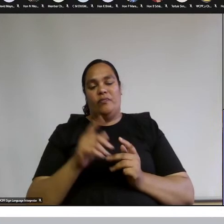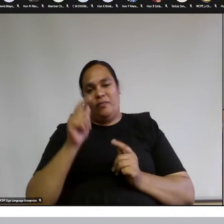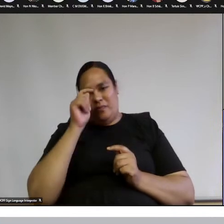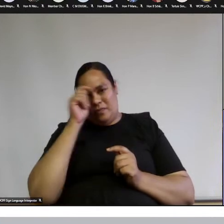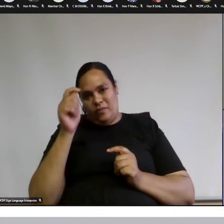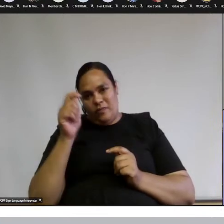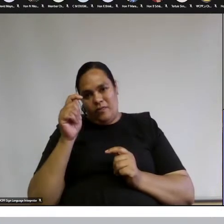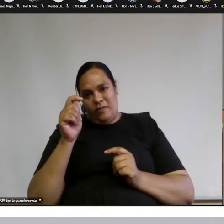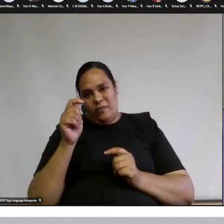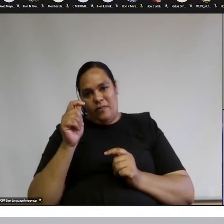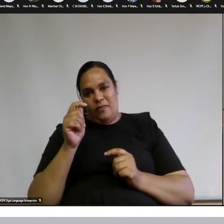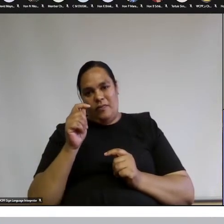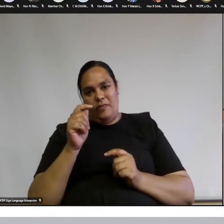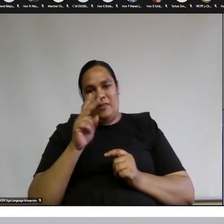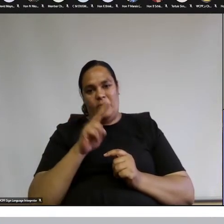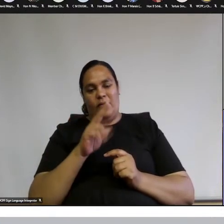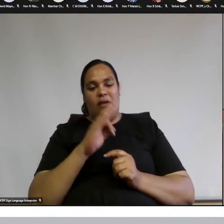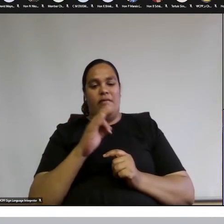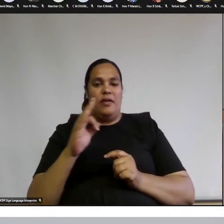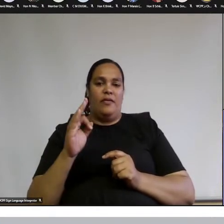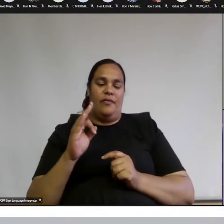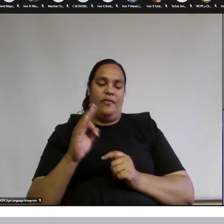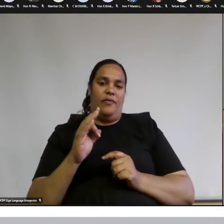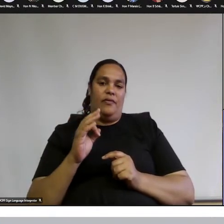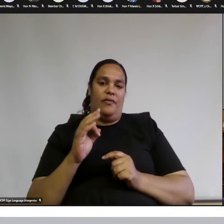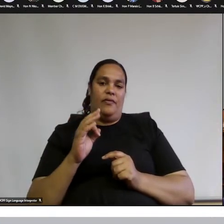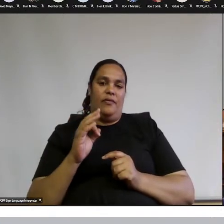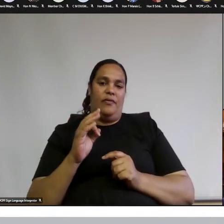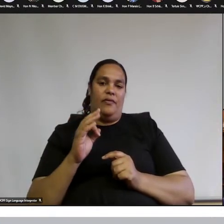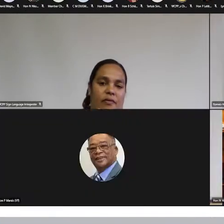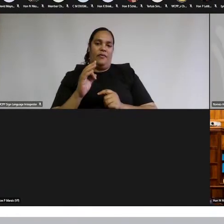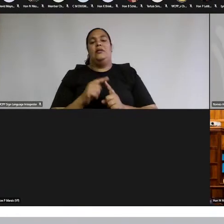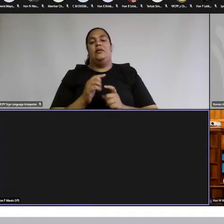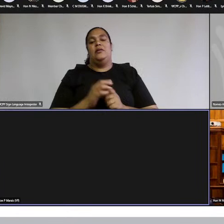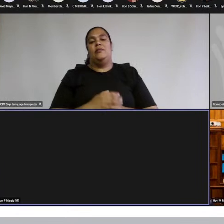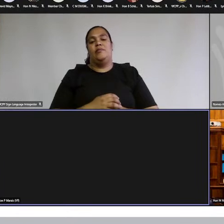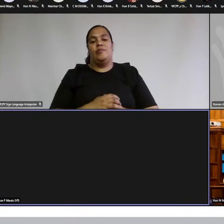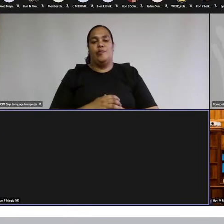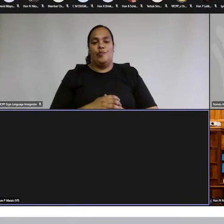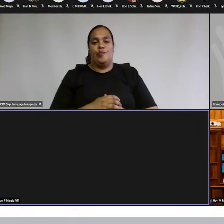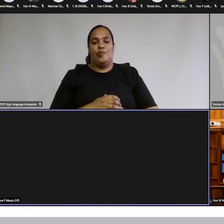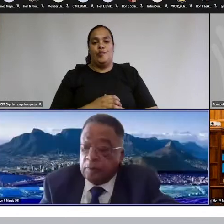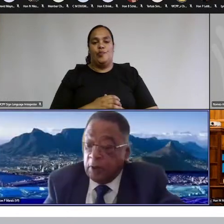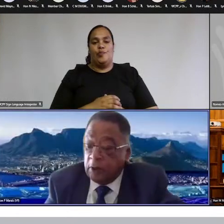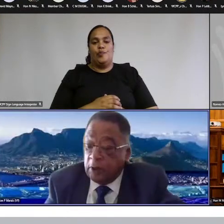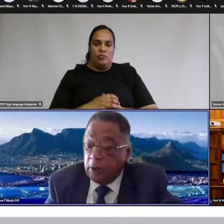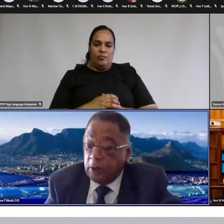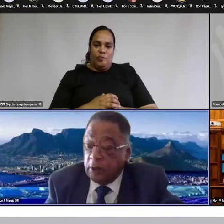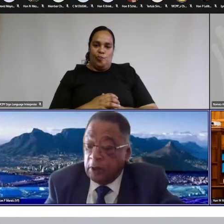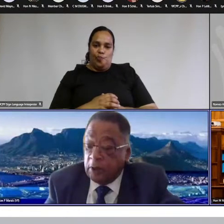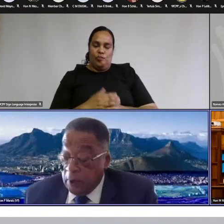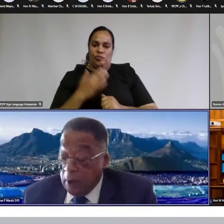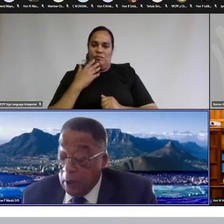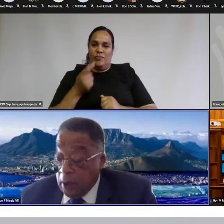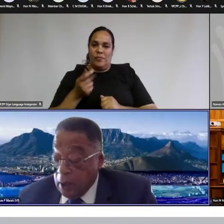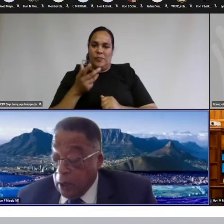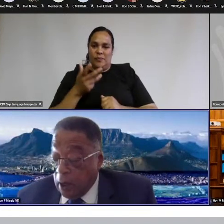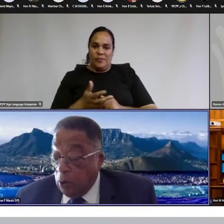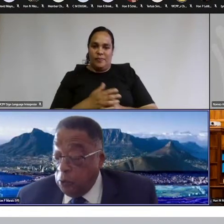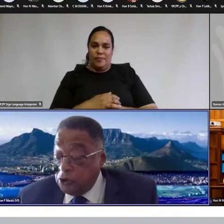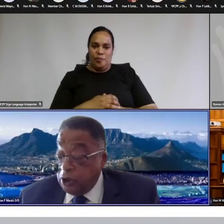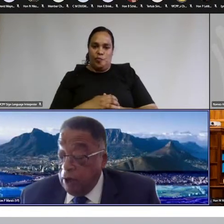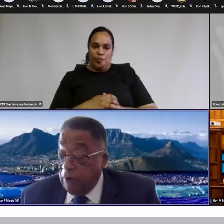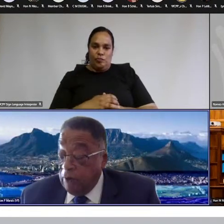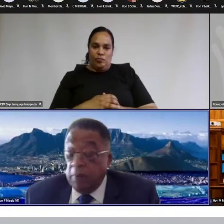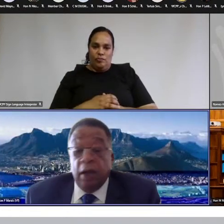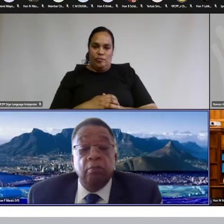recognize the Freedom Front Plus, Honorable Murray. Thank you, Speaker. Speaker,